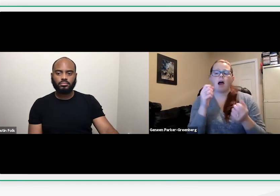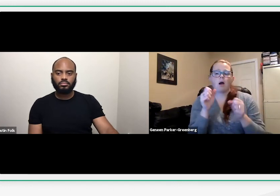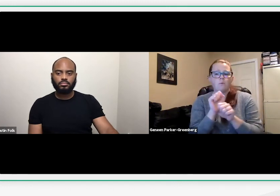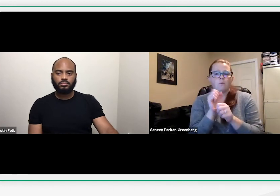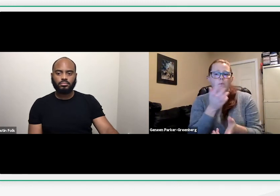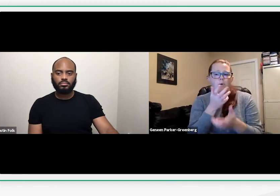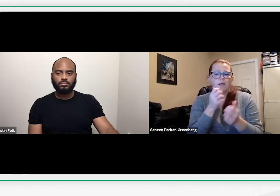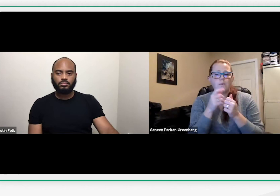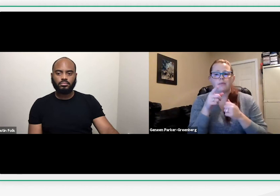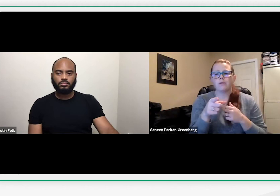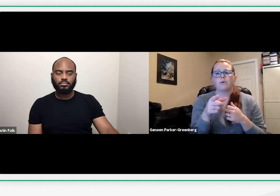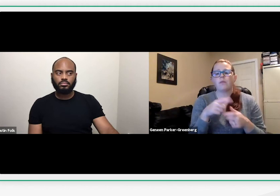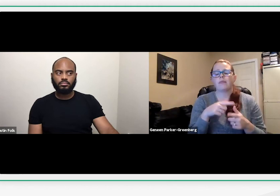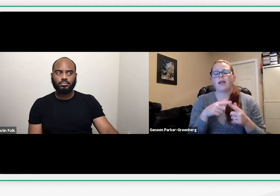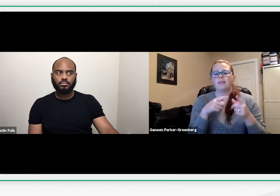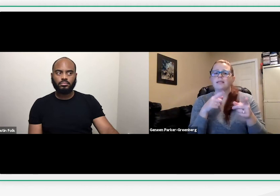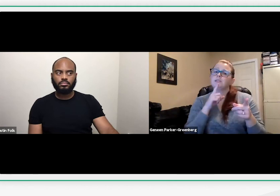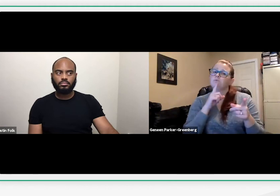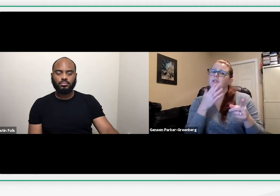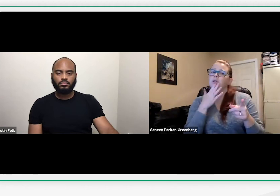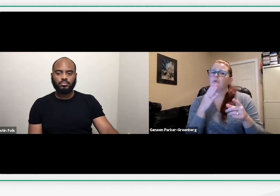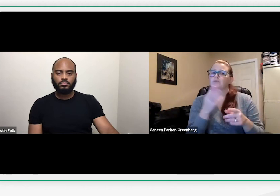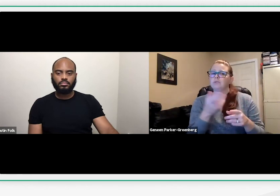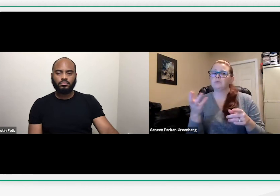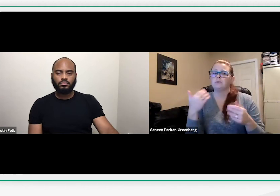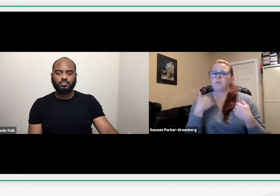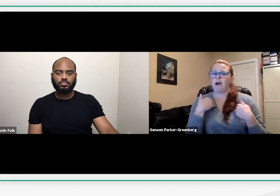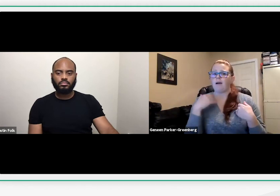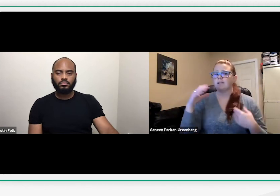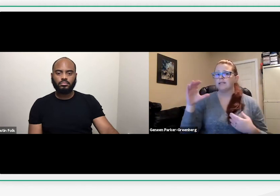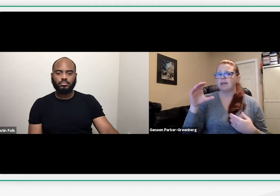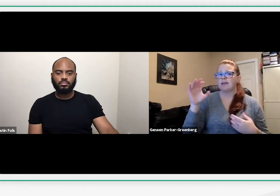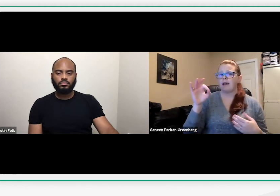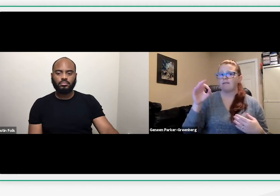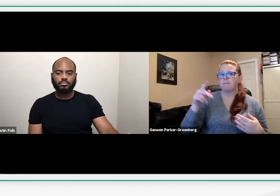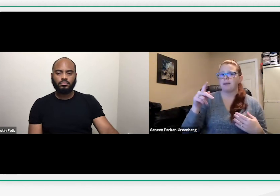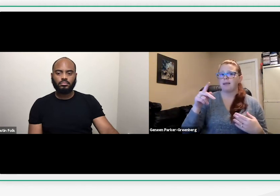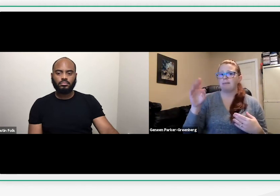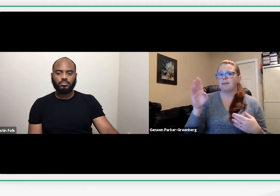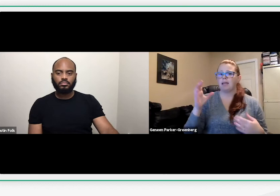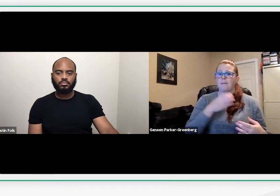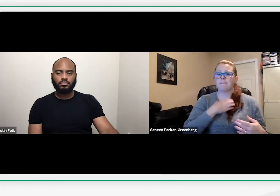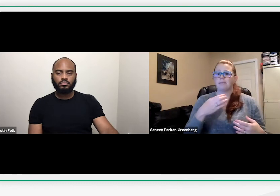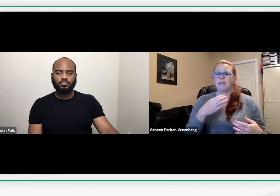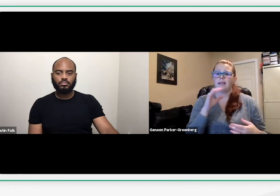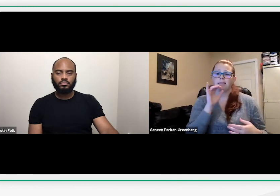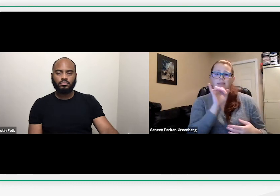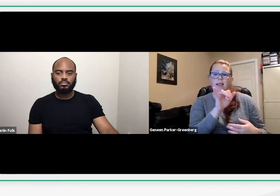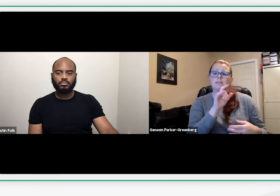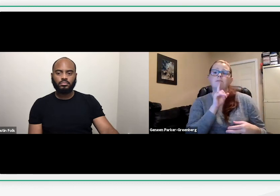or really for any reason, if they're not working with you, this is a really good resource,